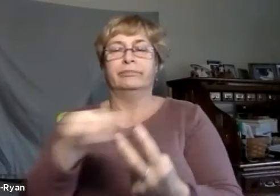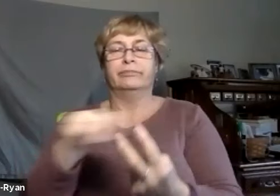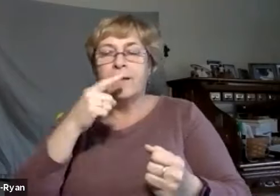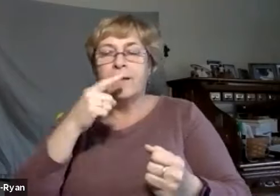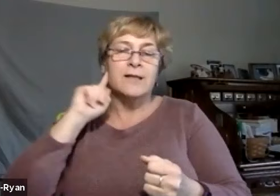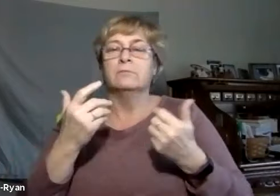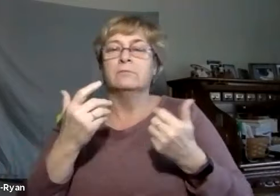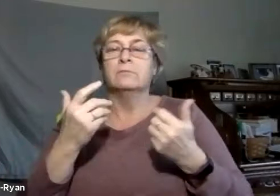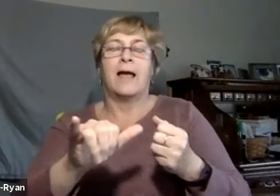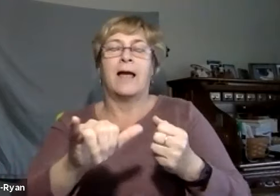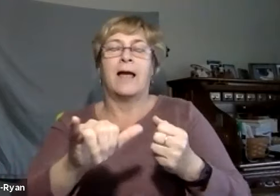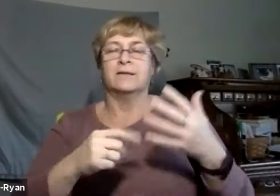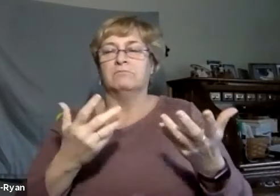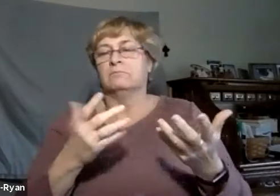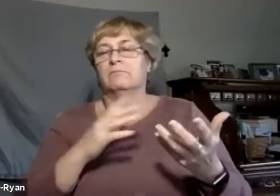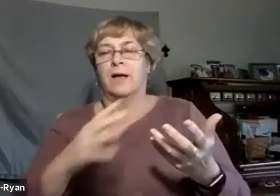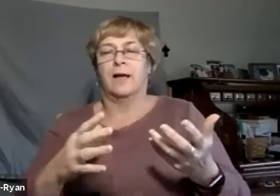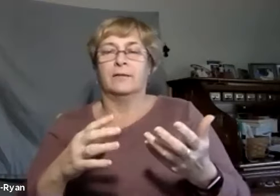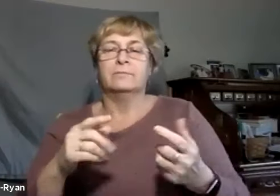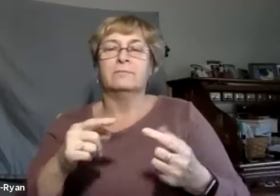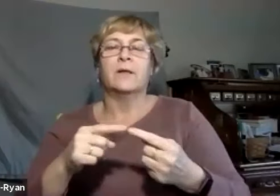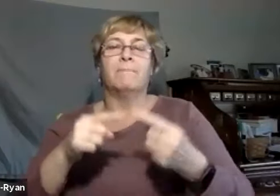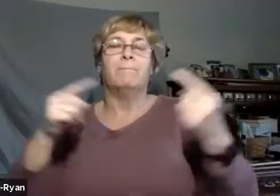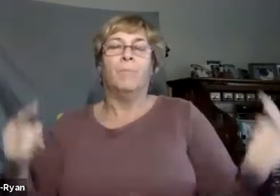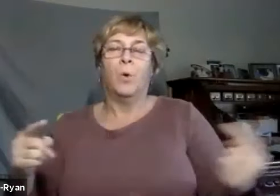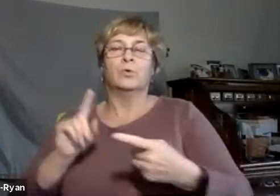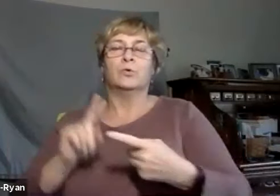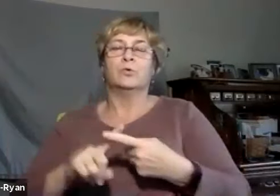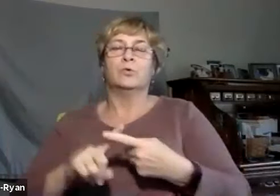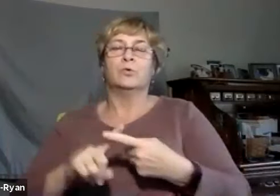the deaf world and with the hearing world, either one.